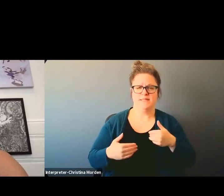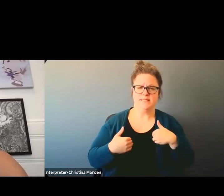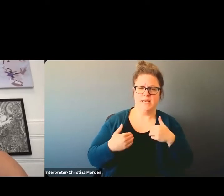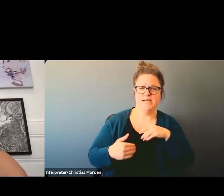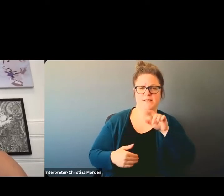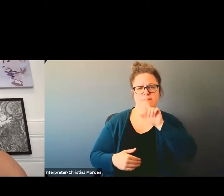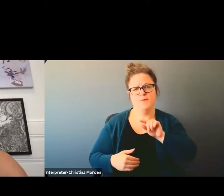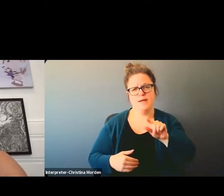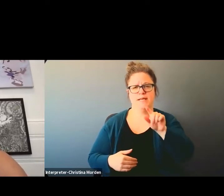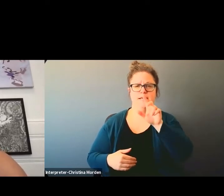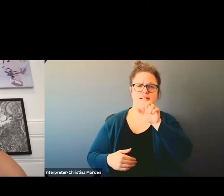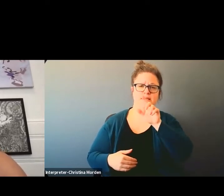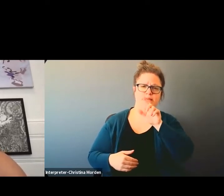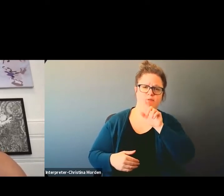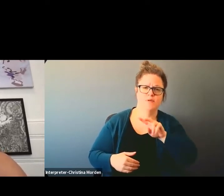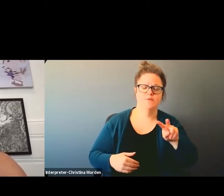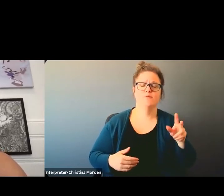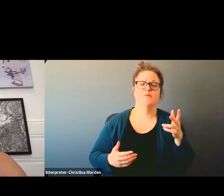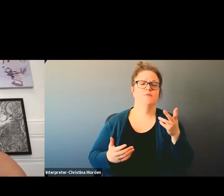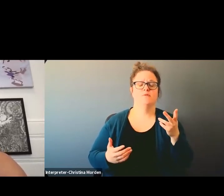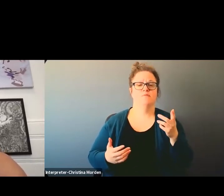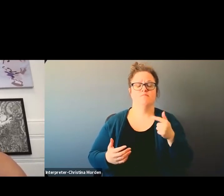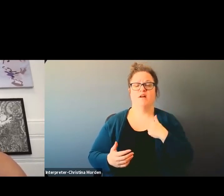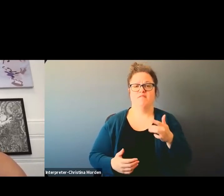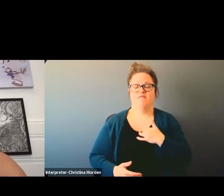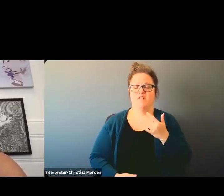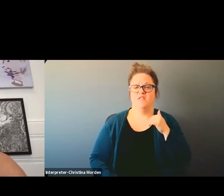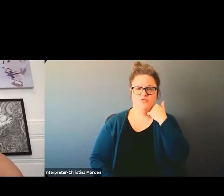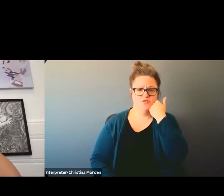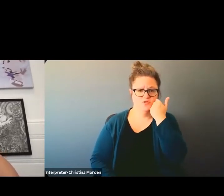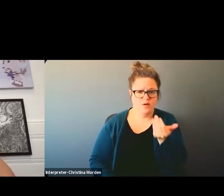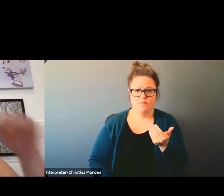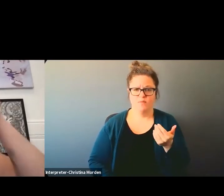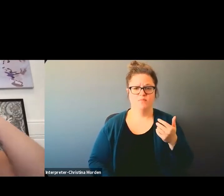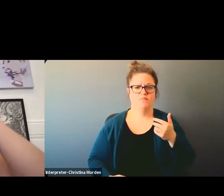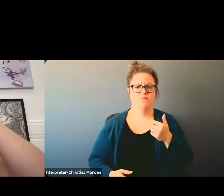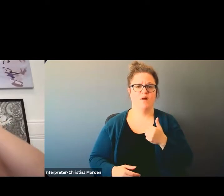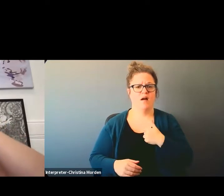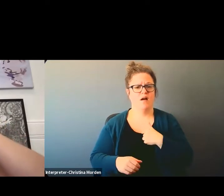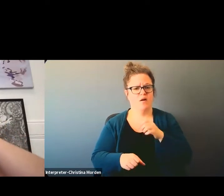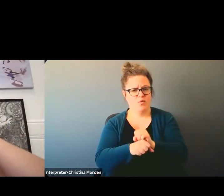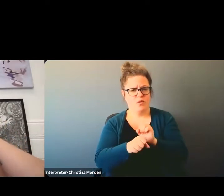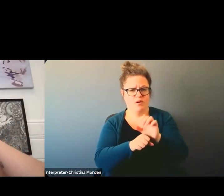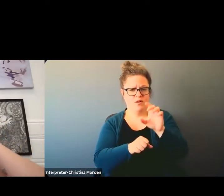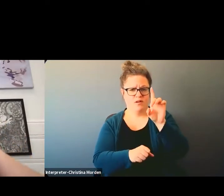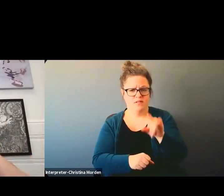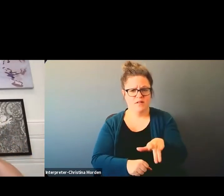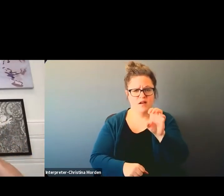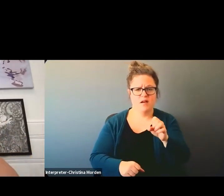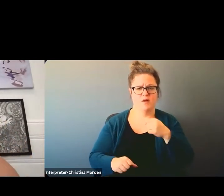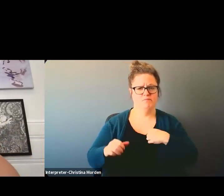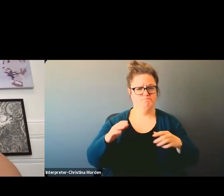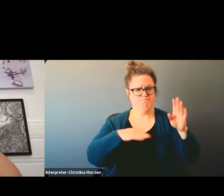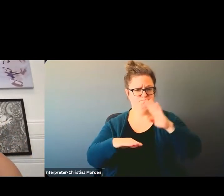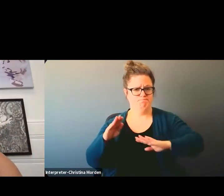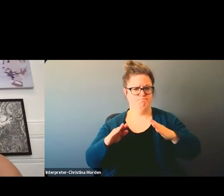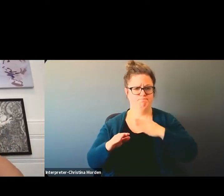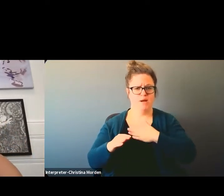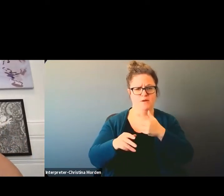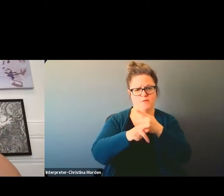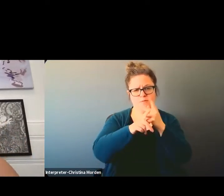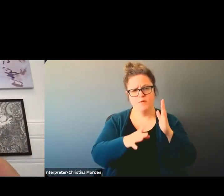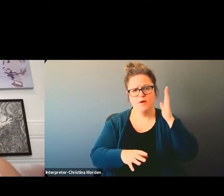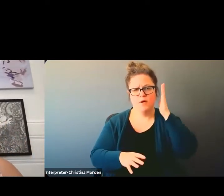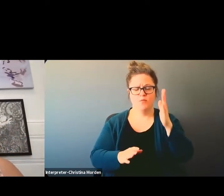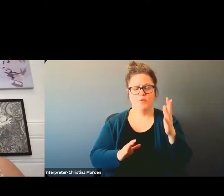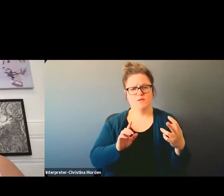my diagnosis. I was working at a daycare, and I was always worried that my supervisor would find out and I'd be let go. I didn't